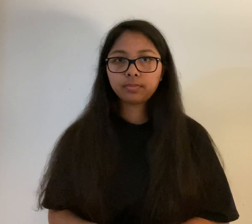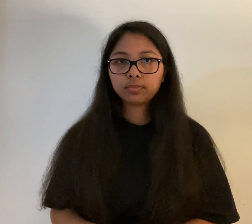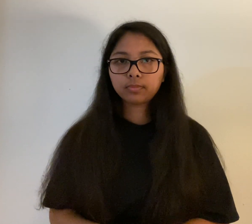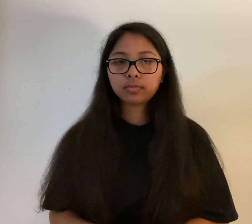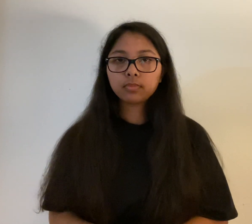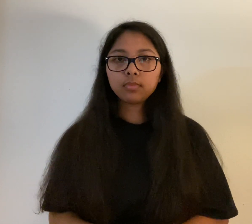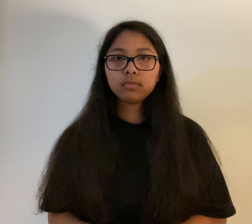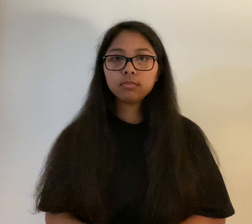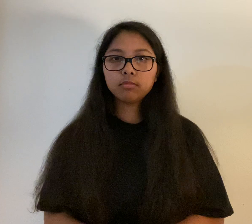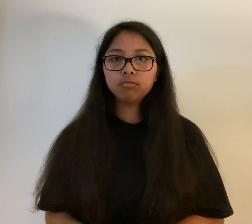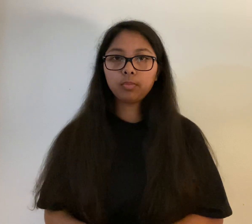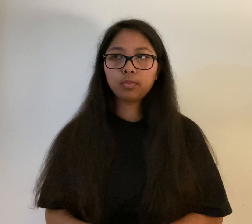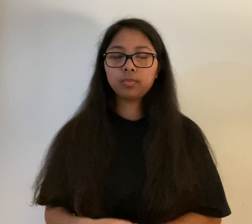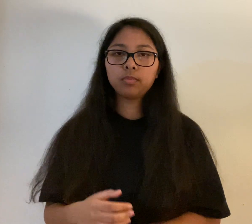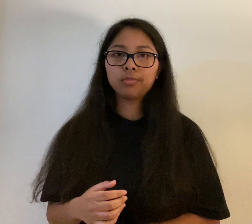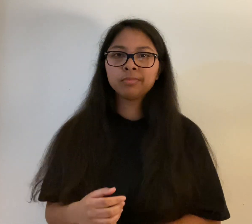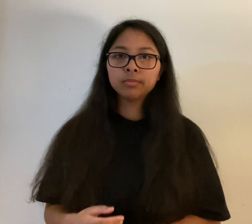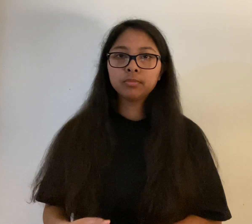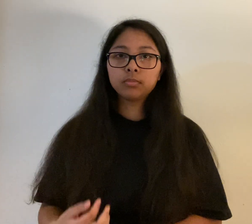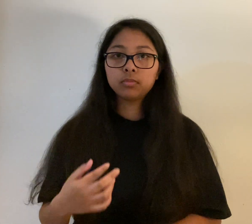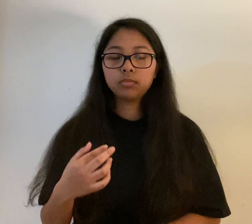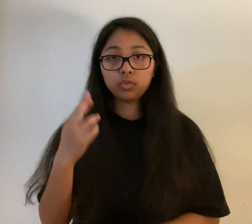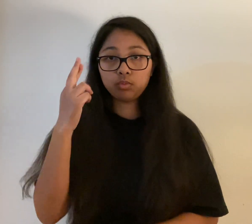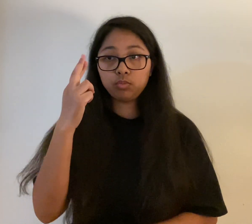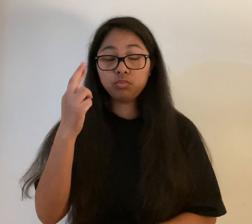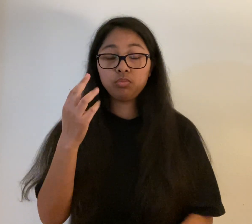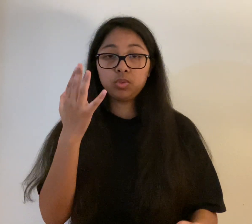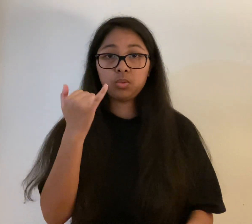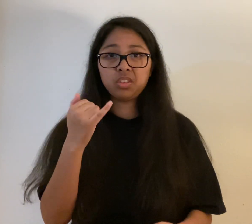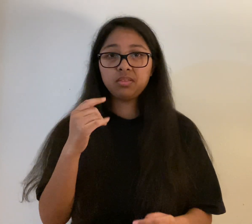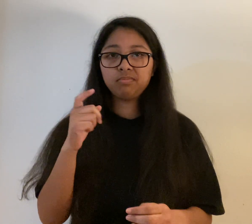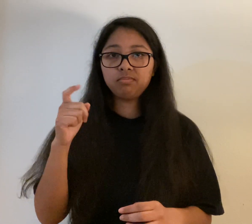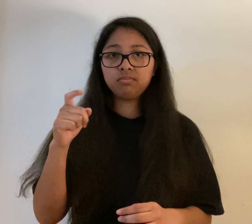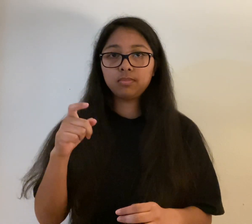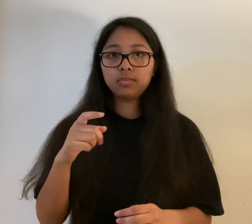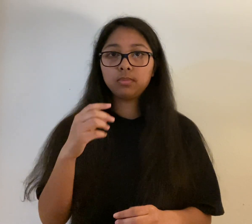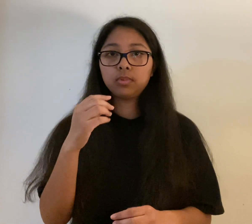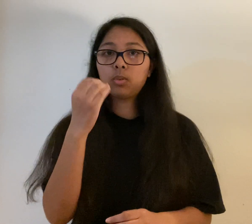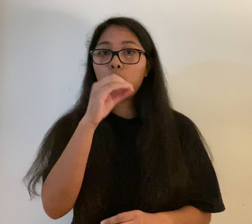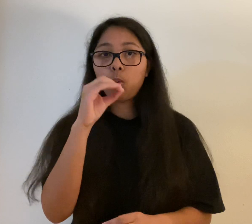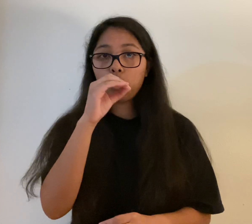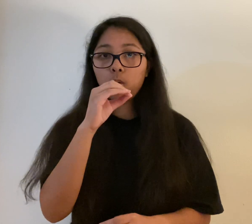The purpose of the use of an oral interpreter is equal communication access for hearing